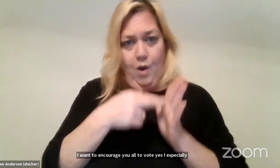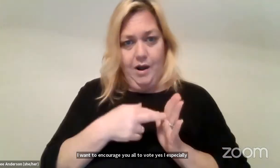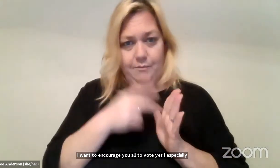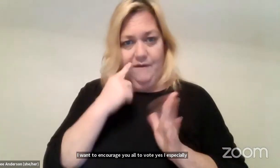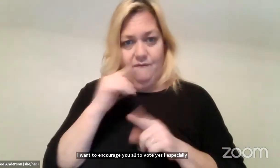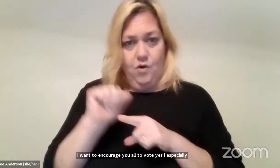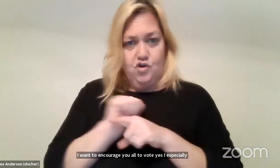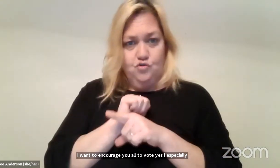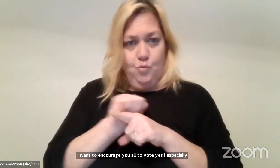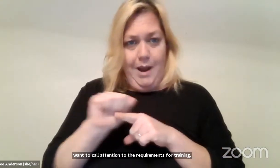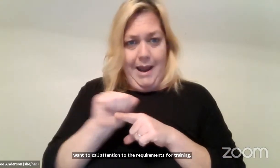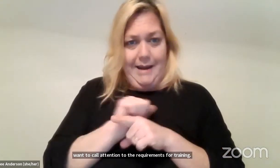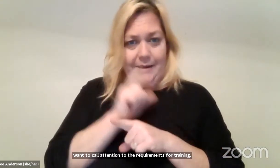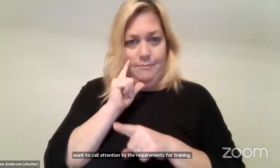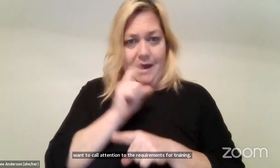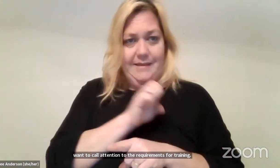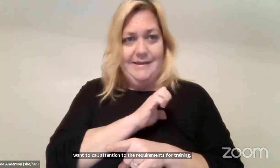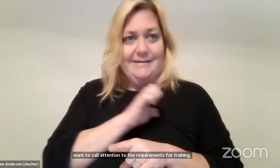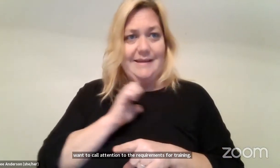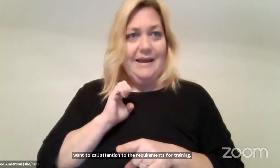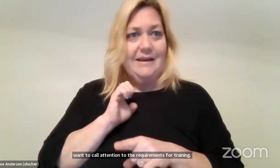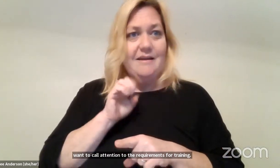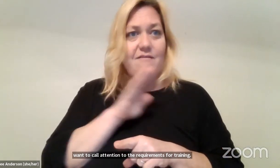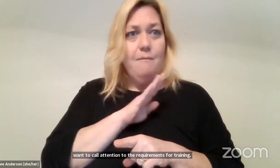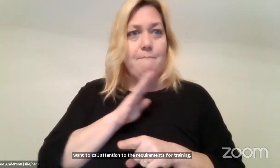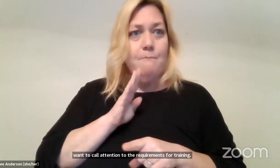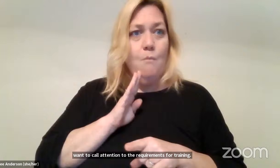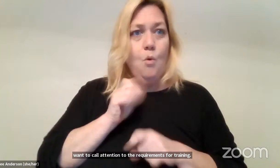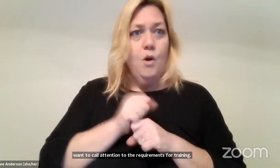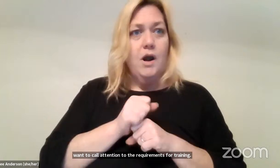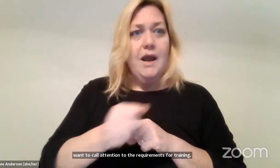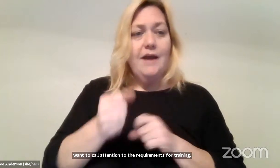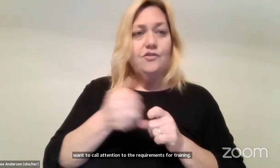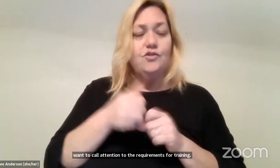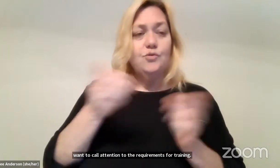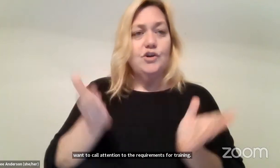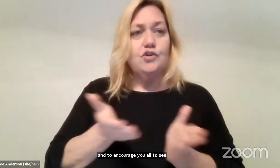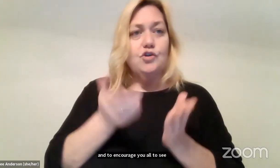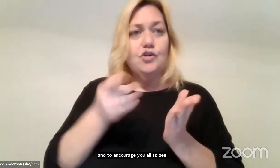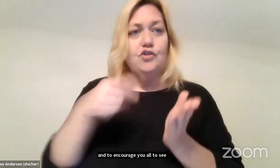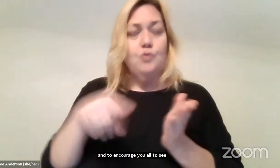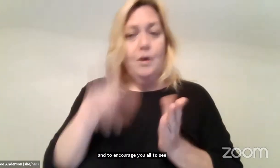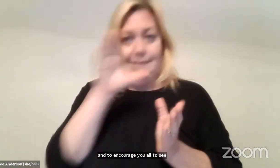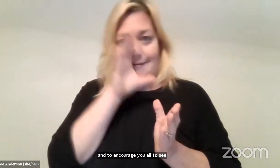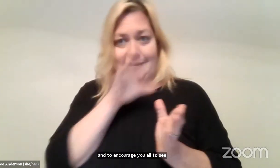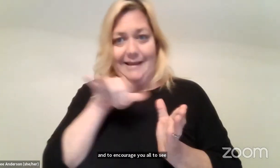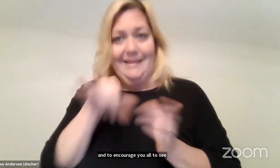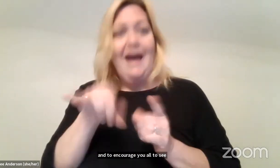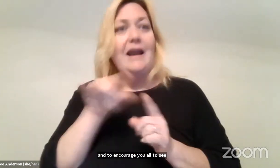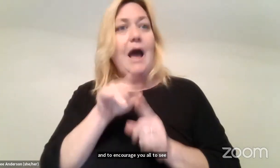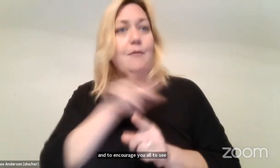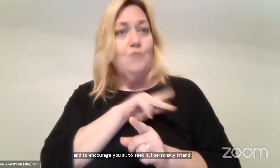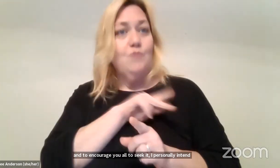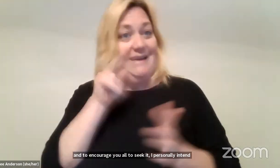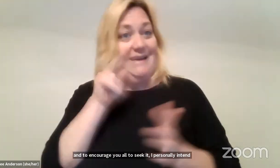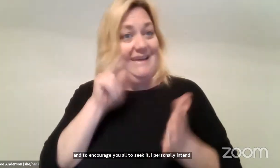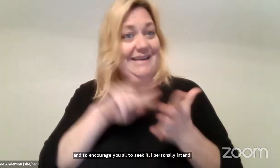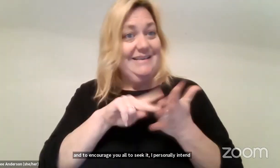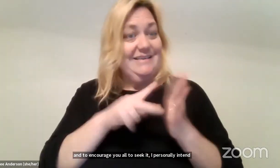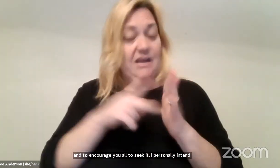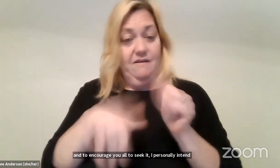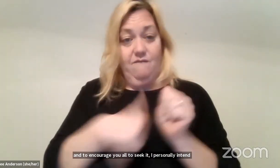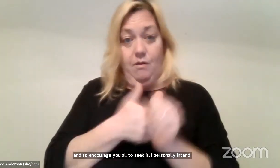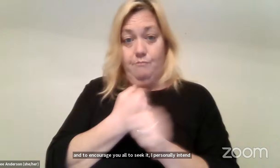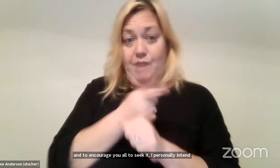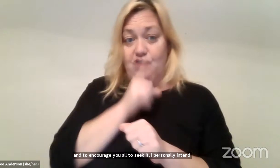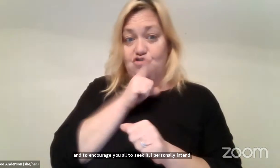training by the Executive Board, and to encourage you all to seek it. I personally intend to follow up and help make sure that